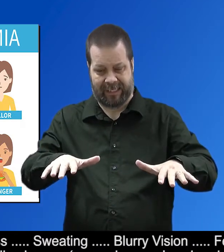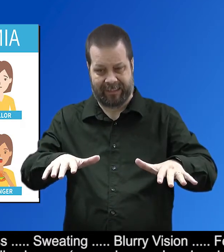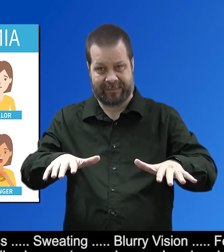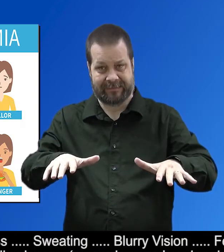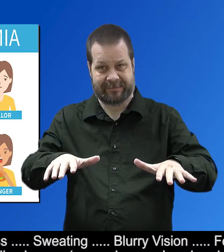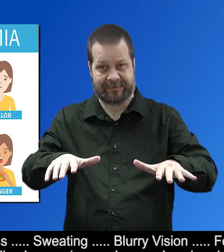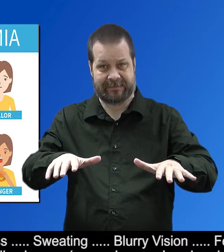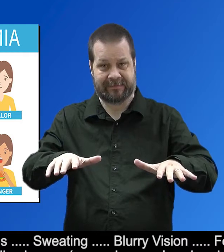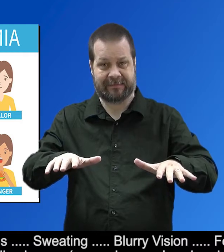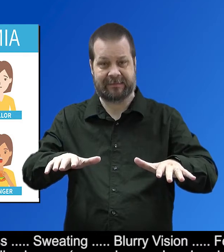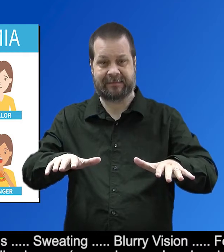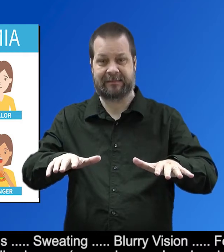shakiness,